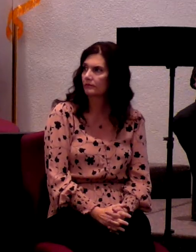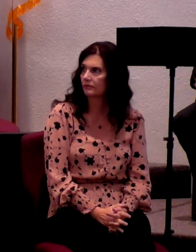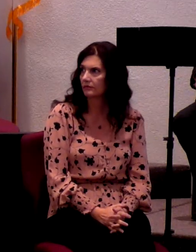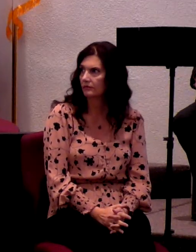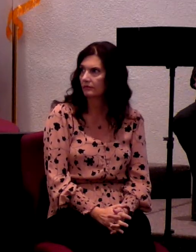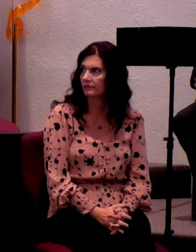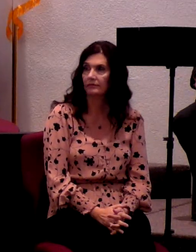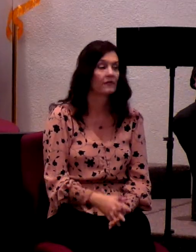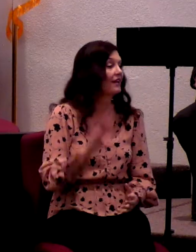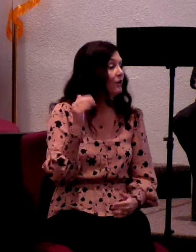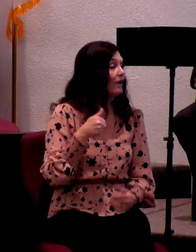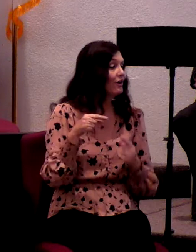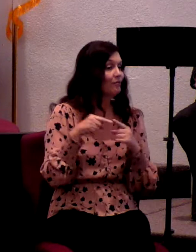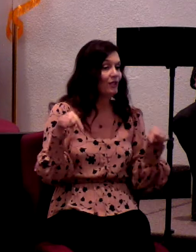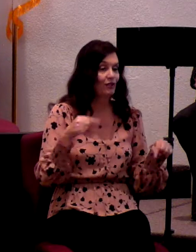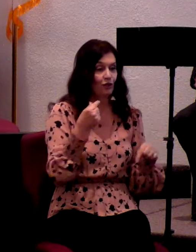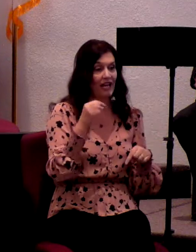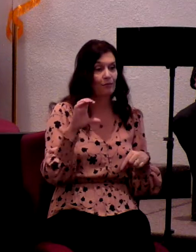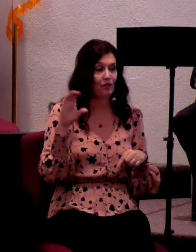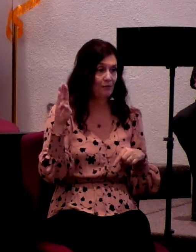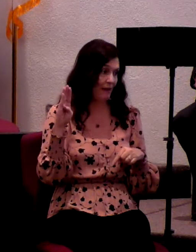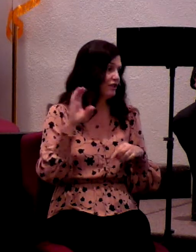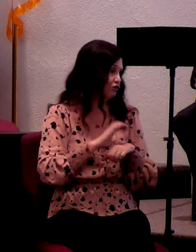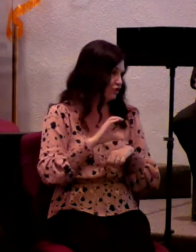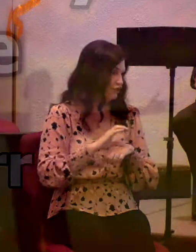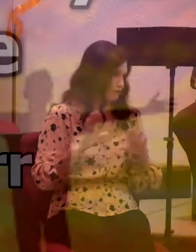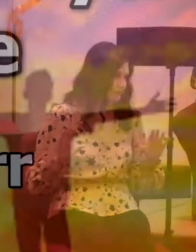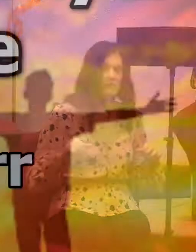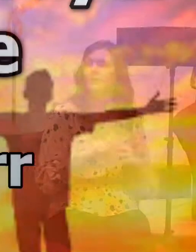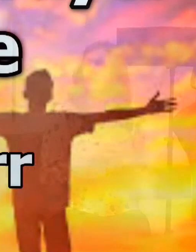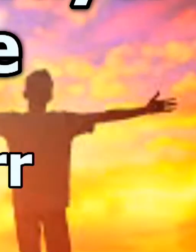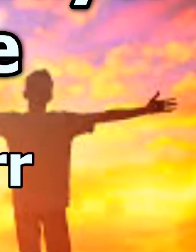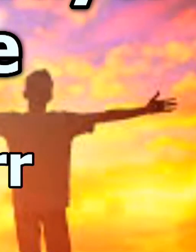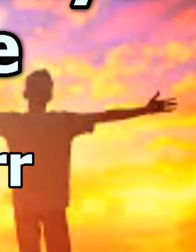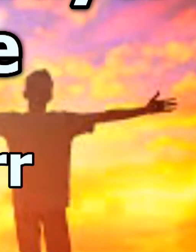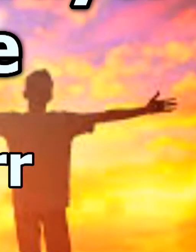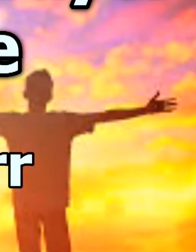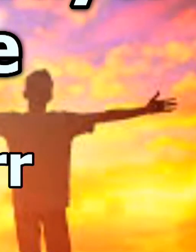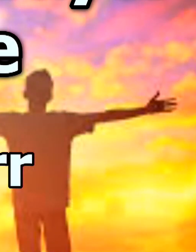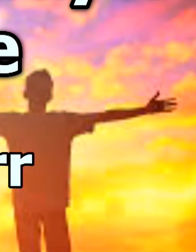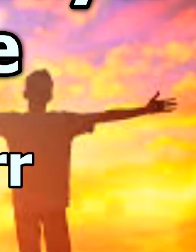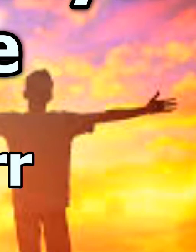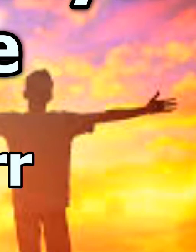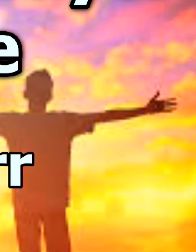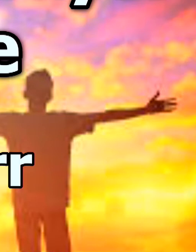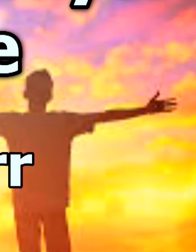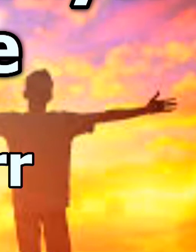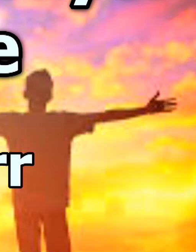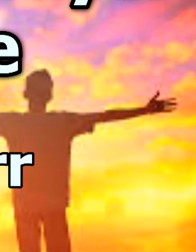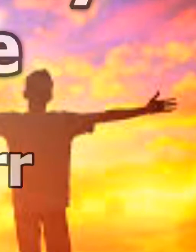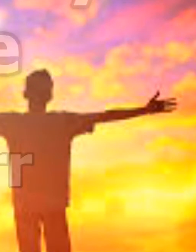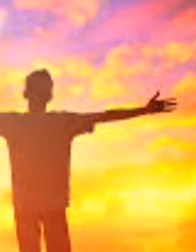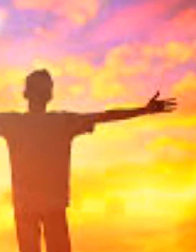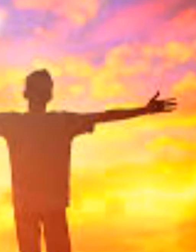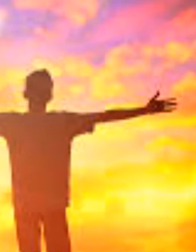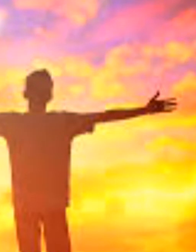I would like to welcome you to Grand Community Baptist Church. In the row ahead of you or somewhere near you, you might find a yellow slip of paper.